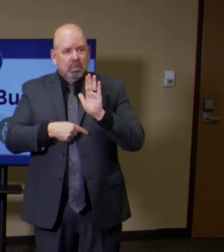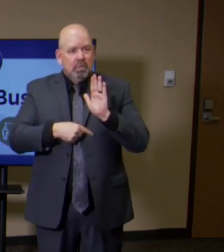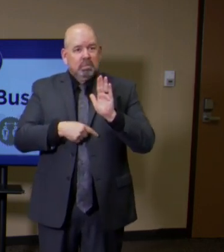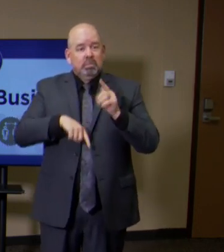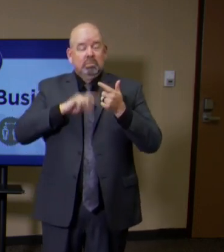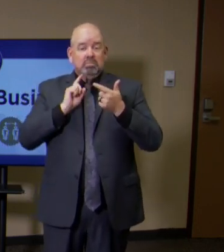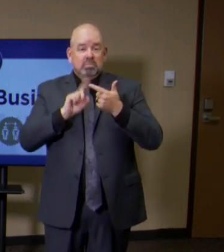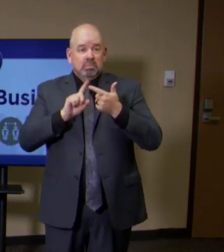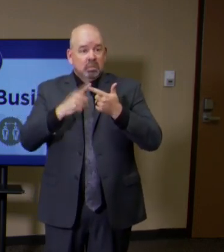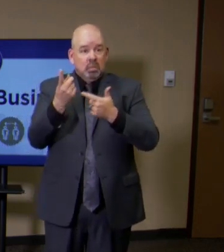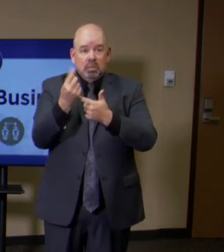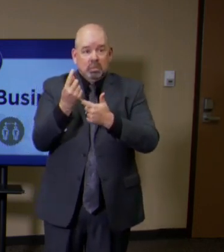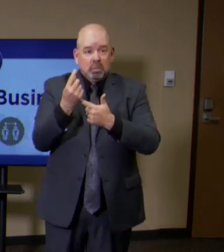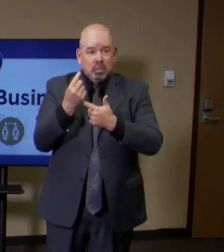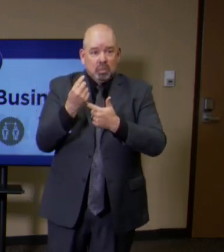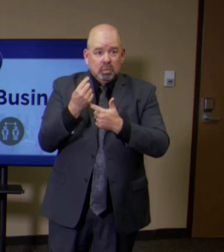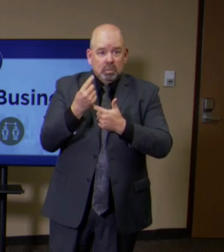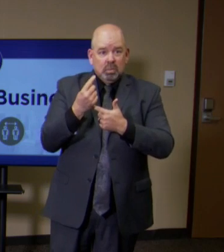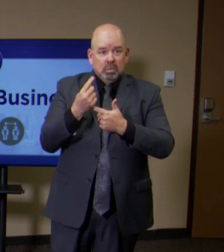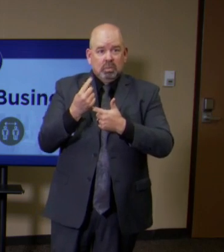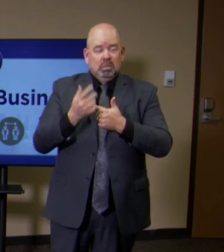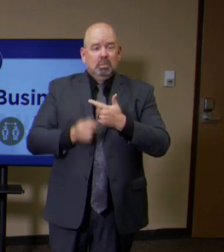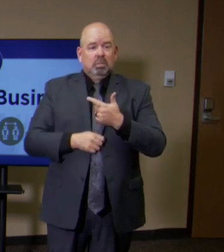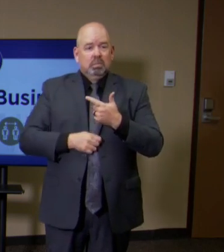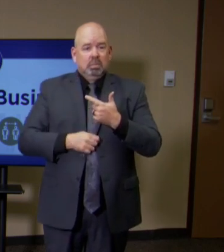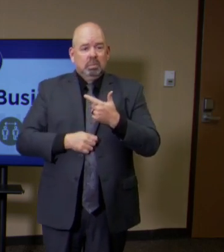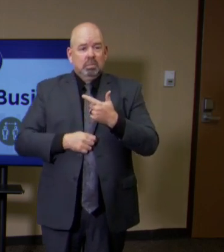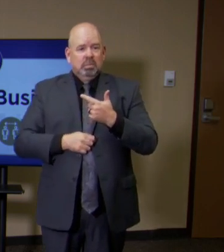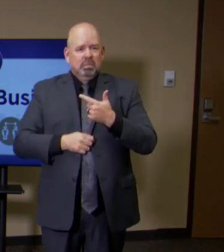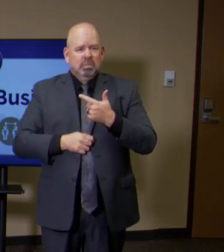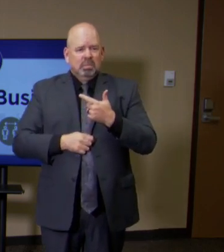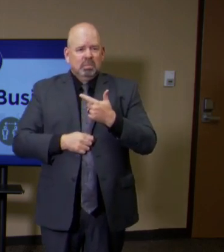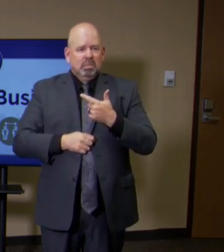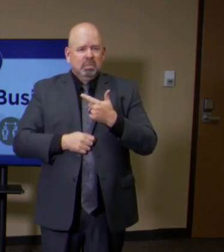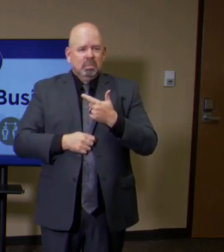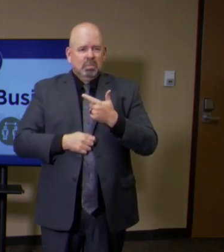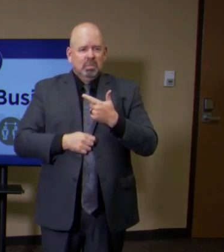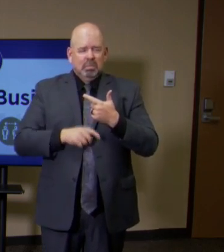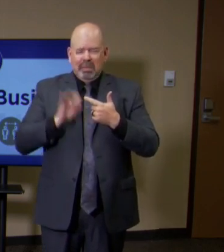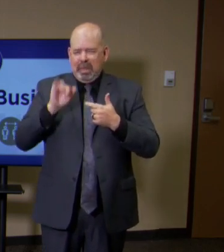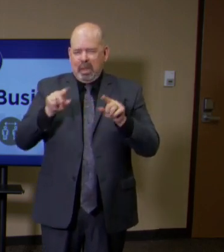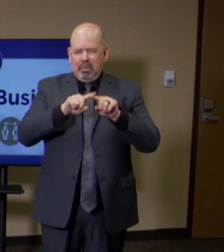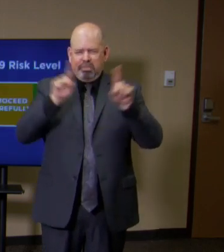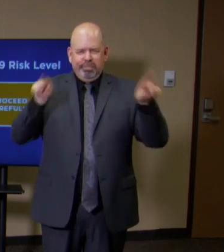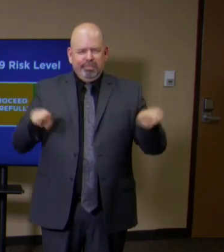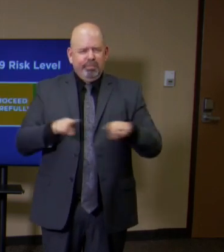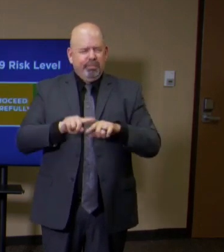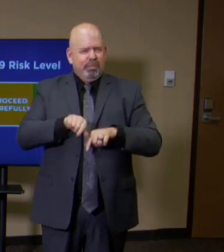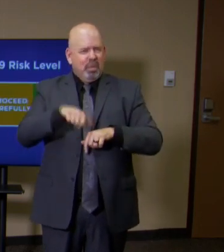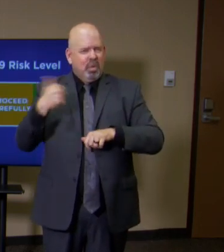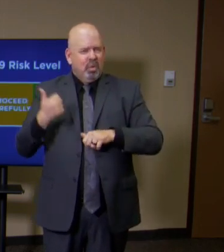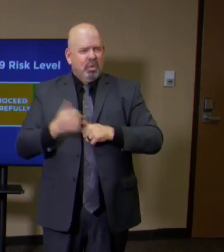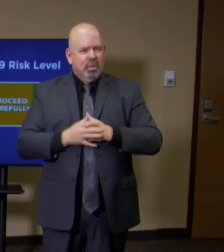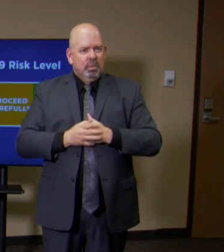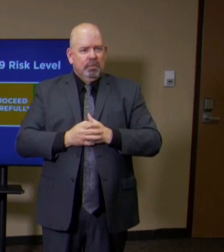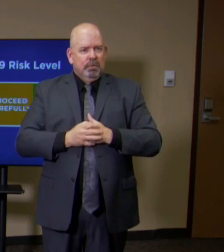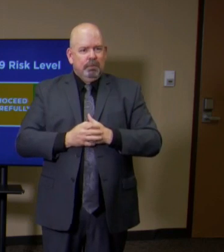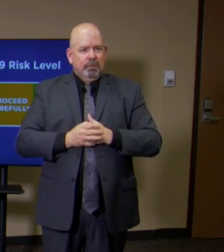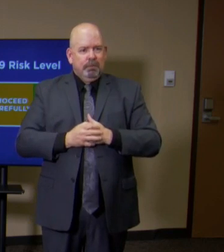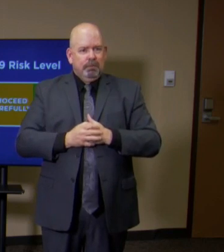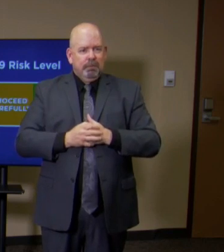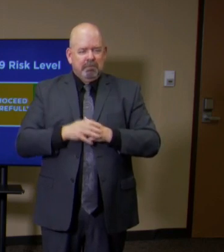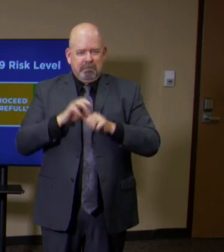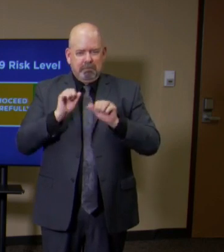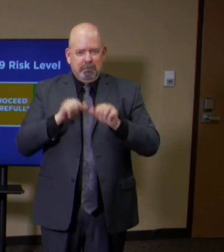activity is, switch to this other one real fast, the safer color. If